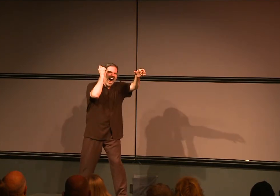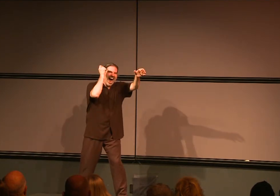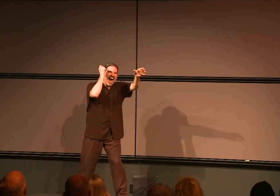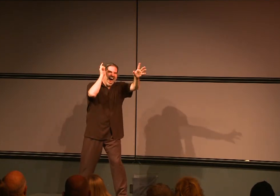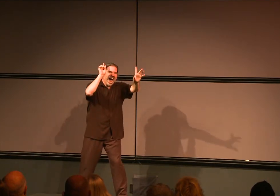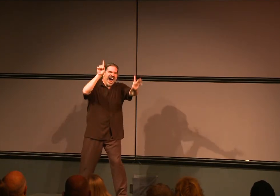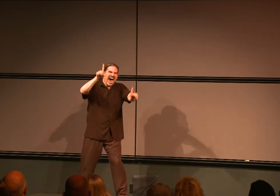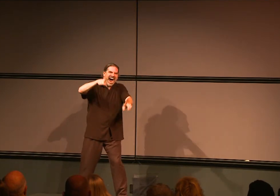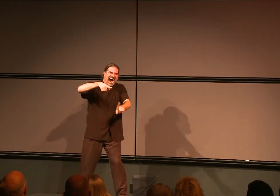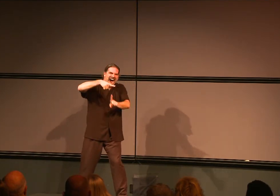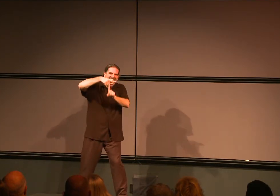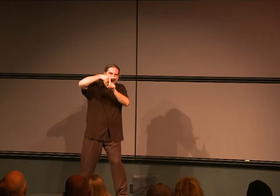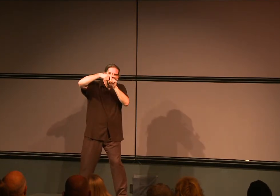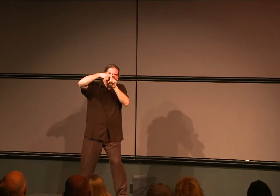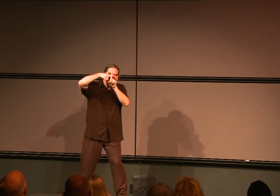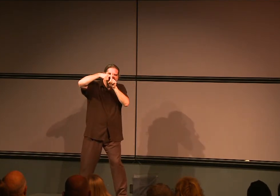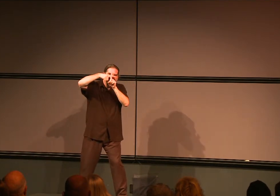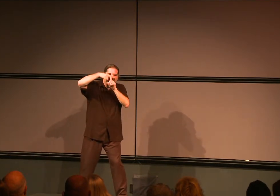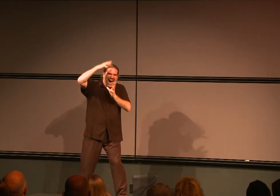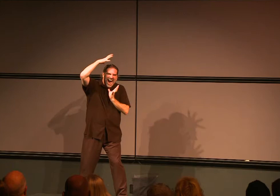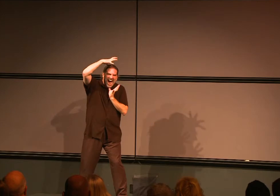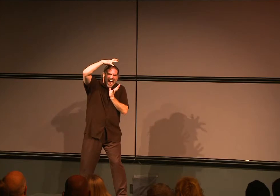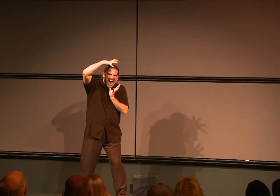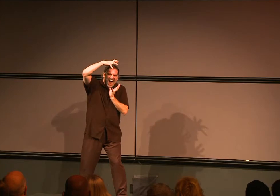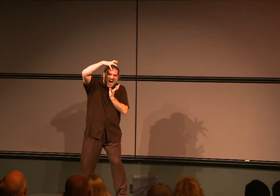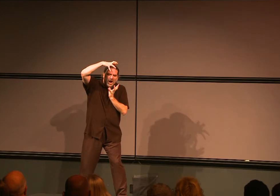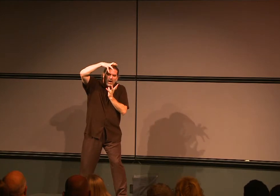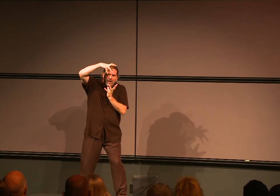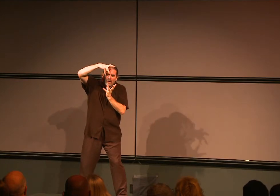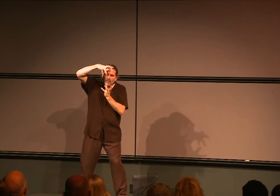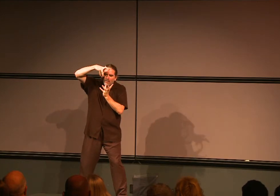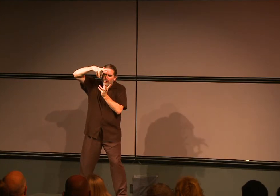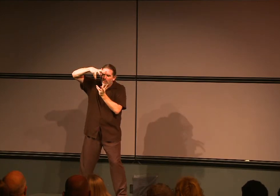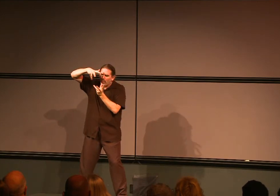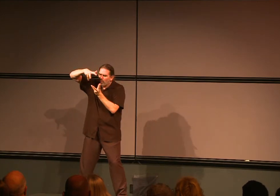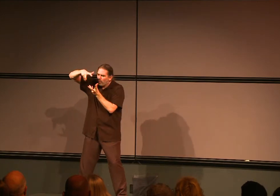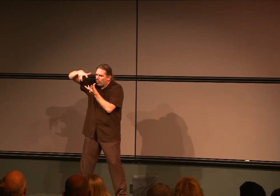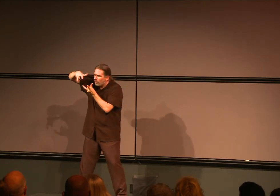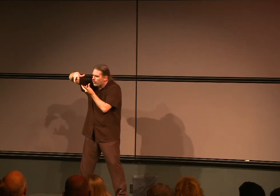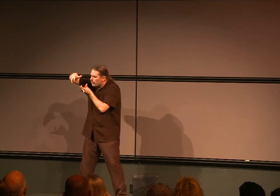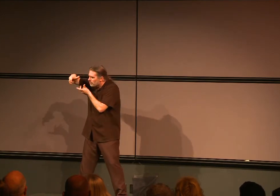man, gone. His soul drifting.